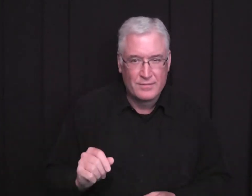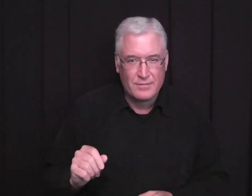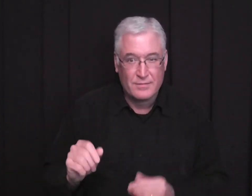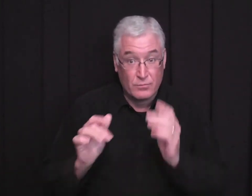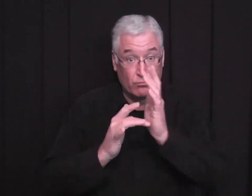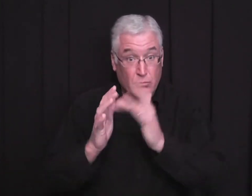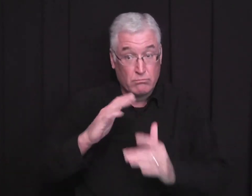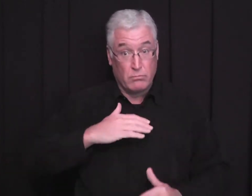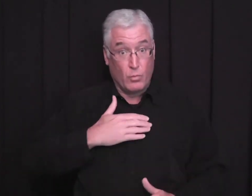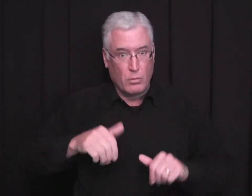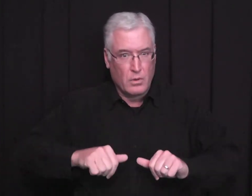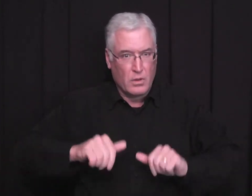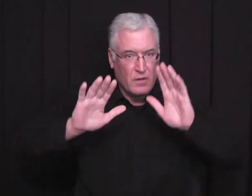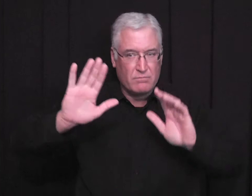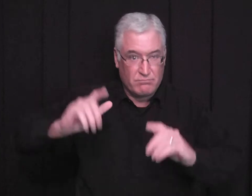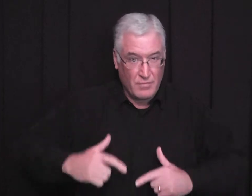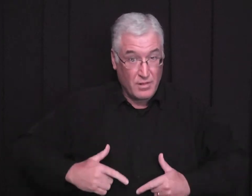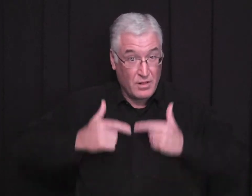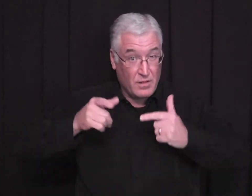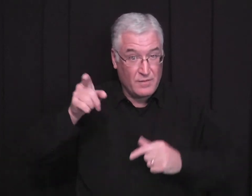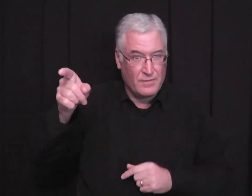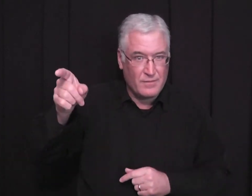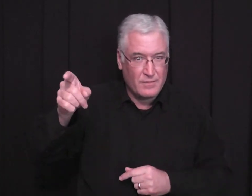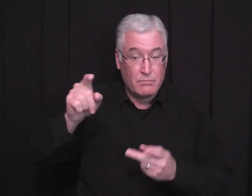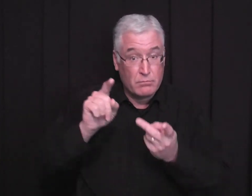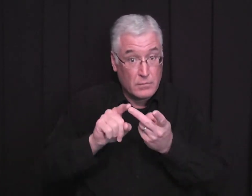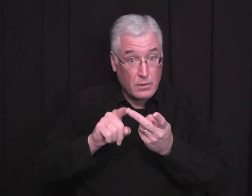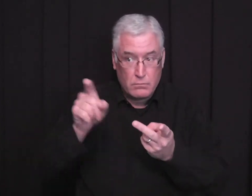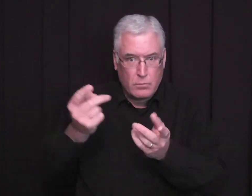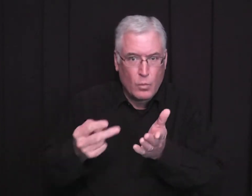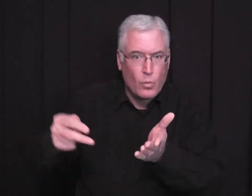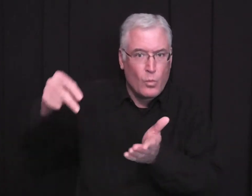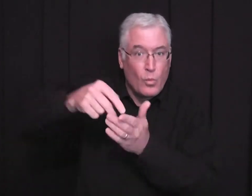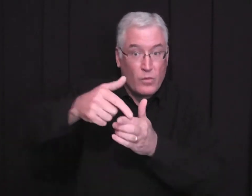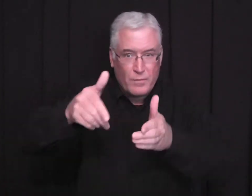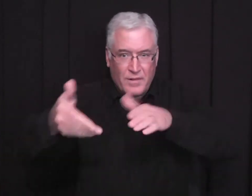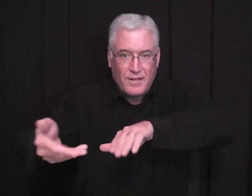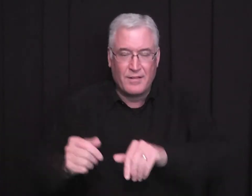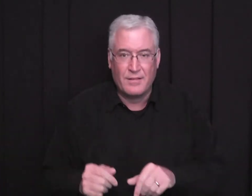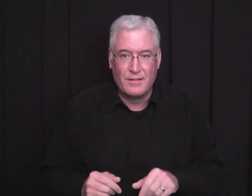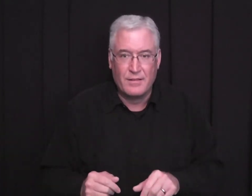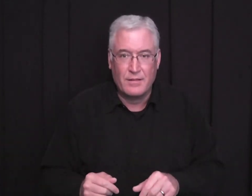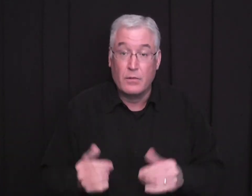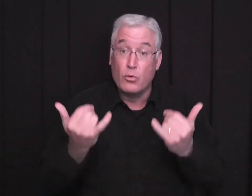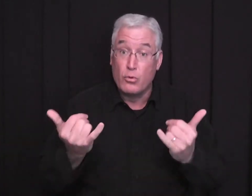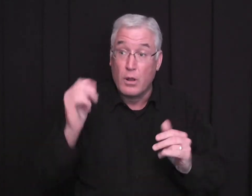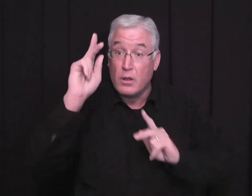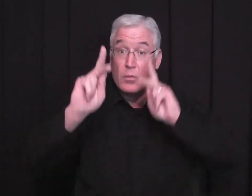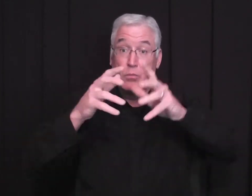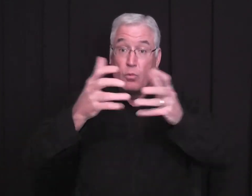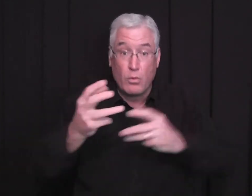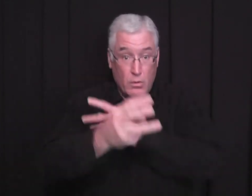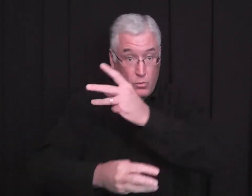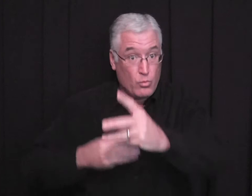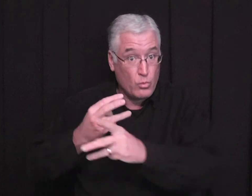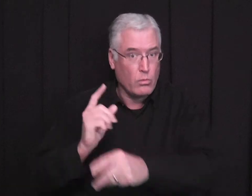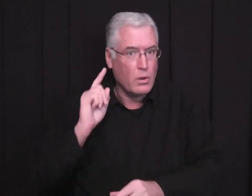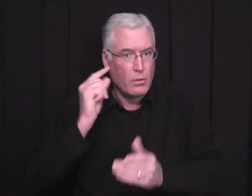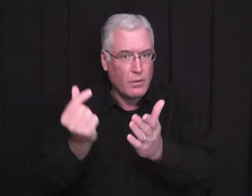proof is the cross. Jesus willingly sacrificed His life, and then He rose again from the dead. And now